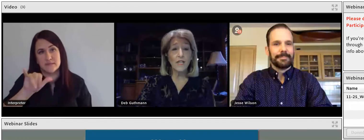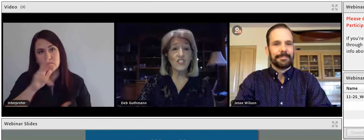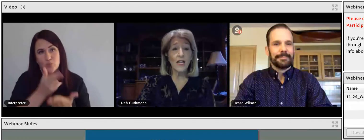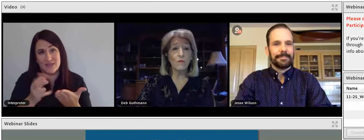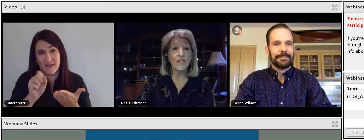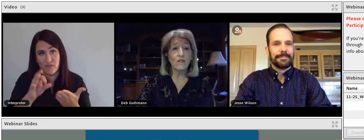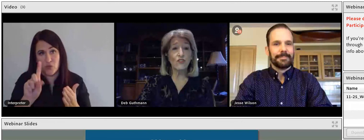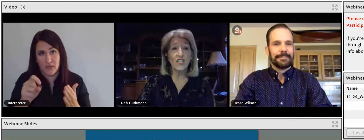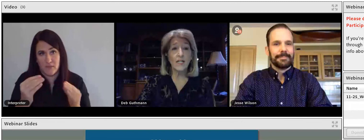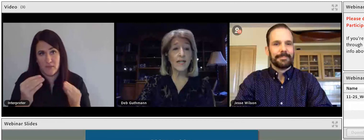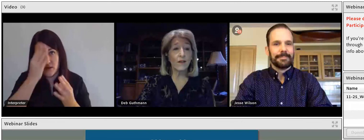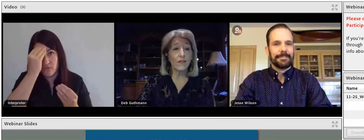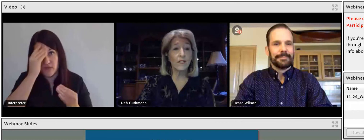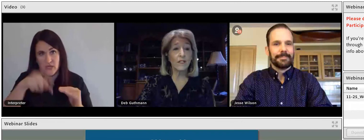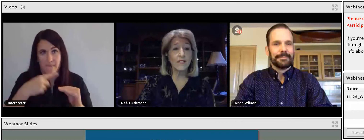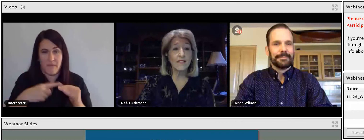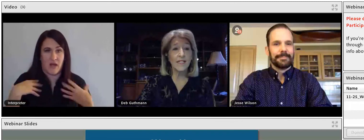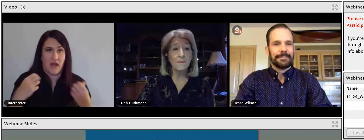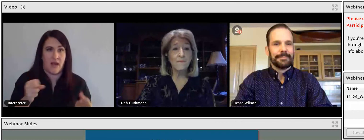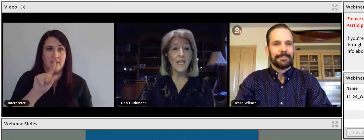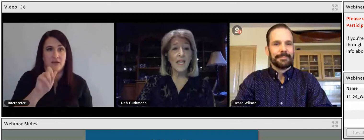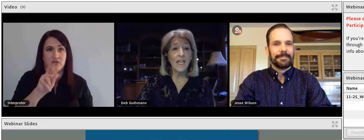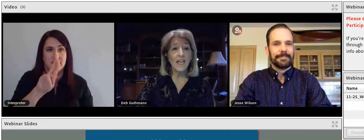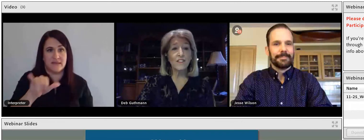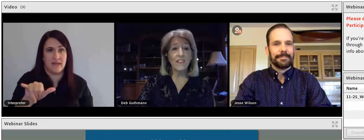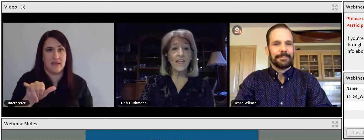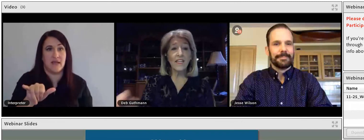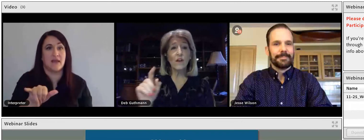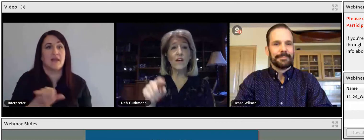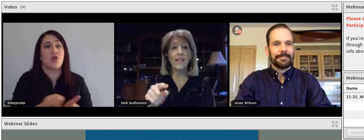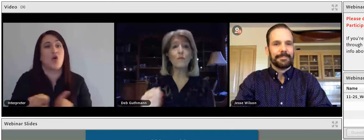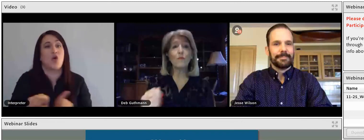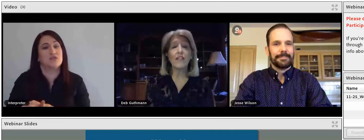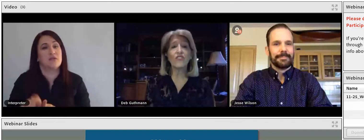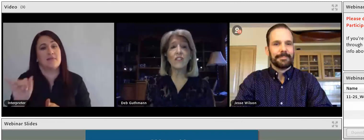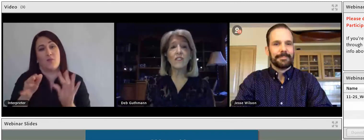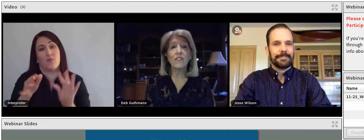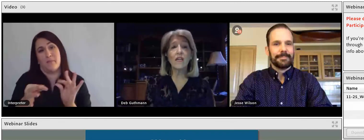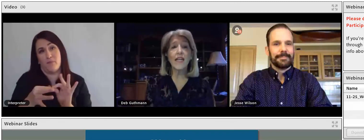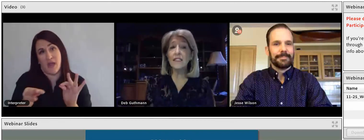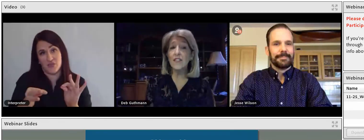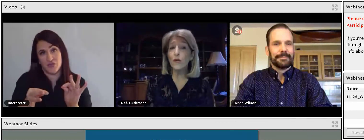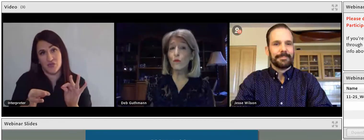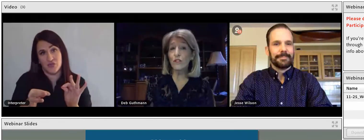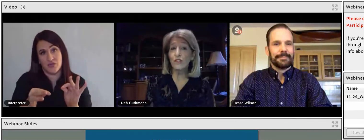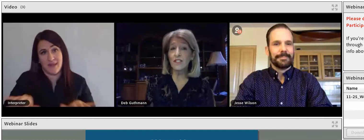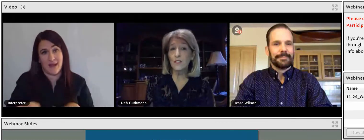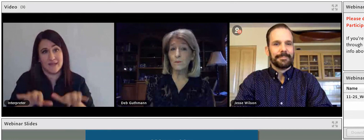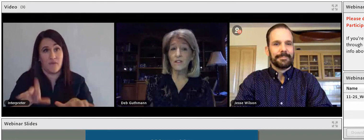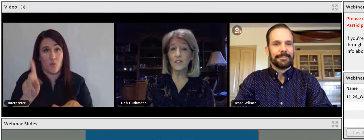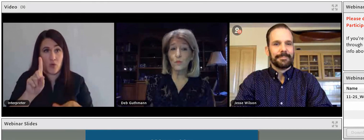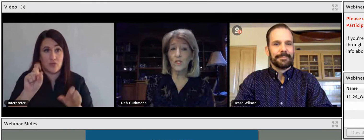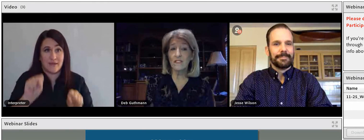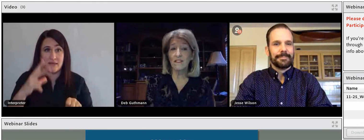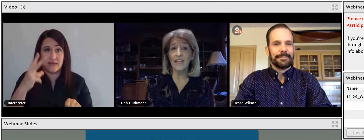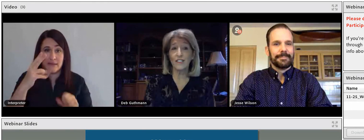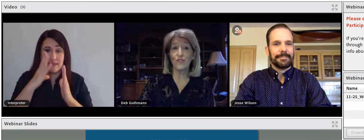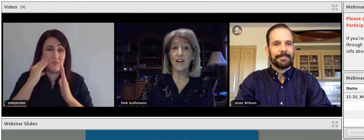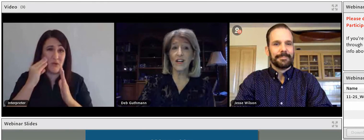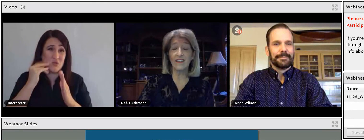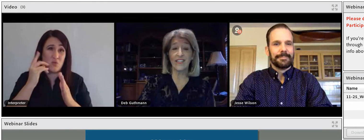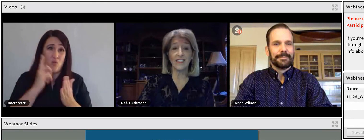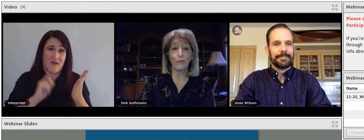in more information on research done on health literacy. And then, as we mentioned, an activity where you can experience what